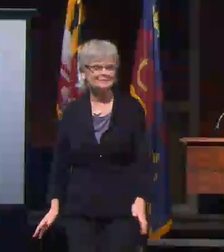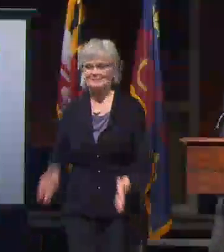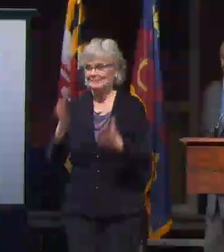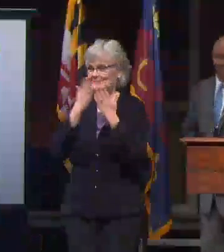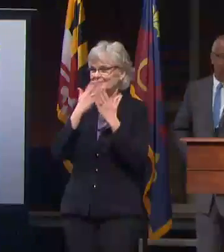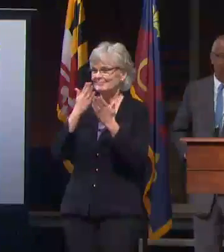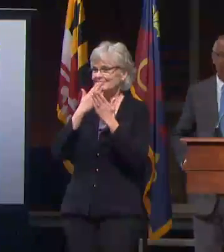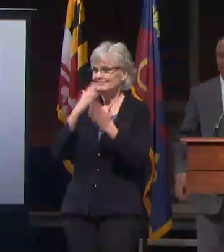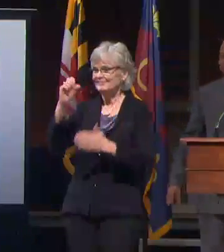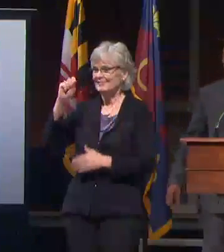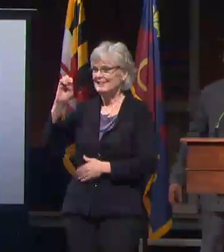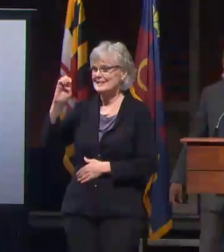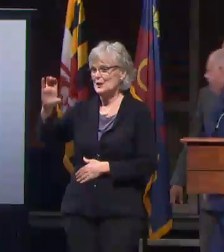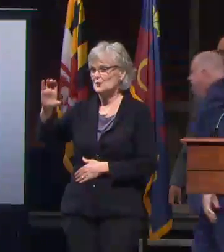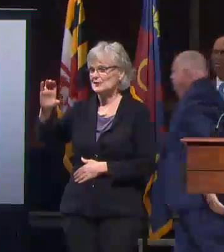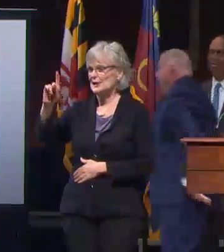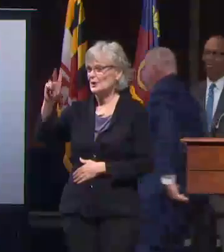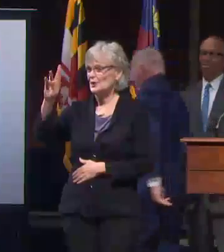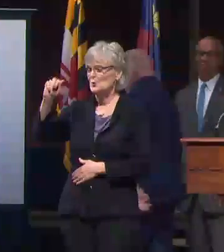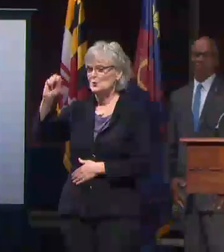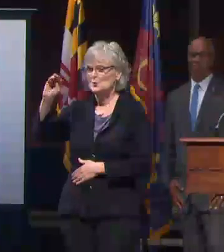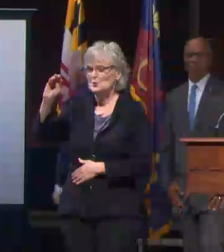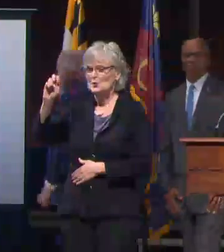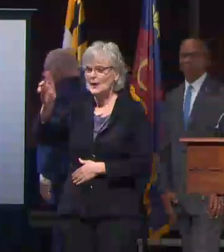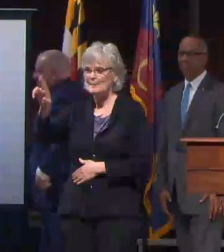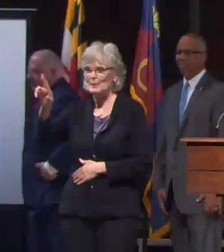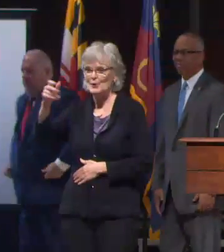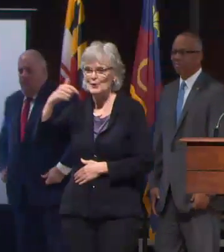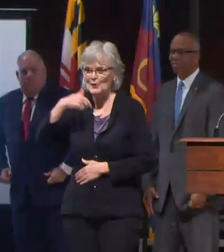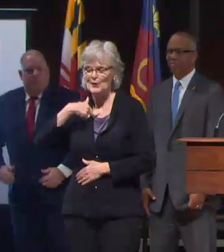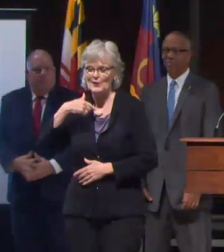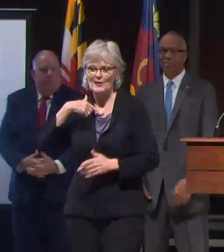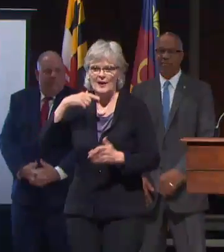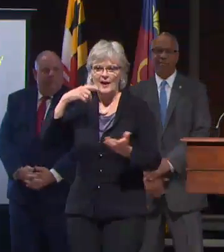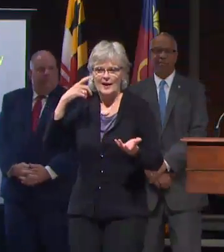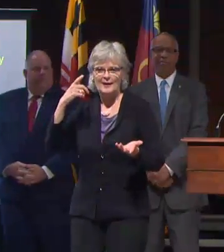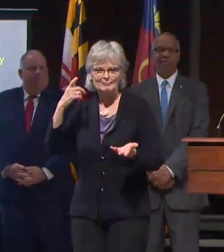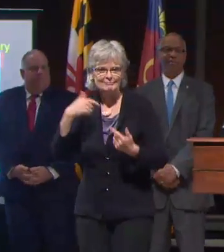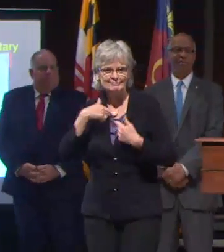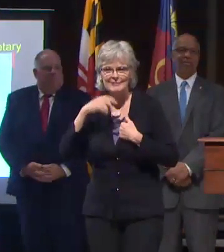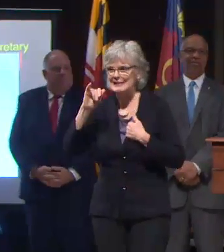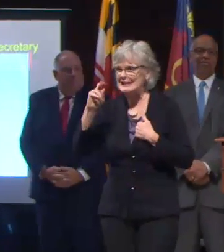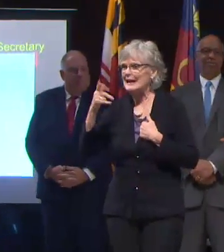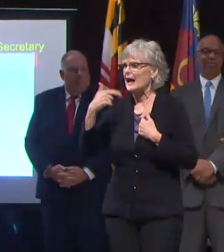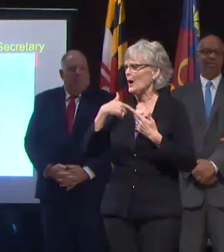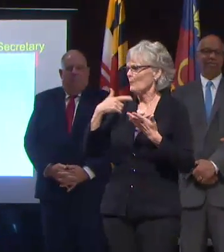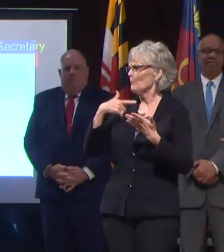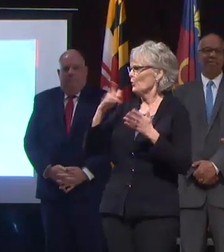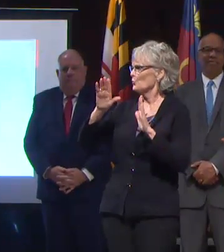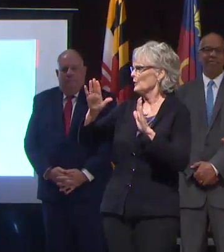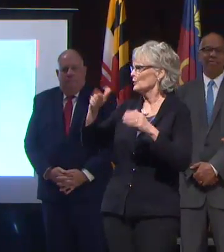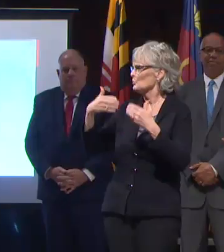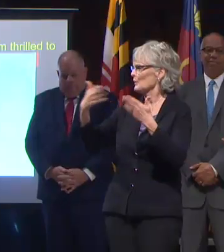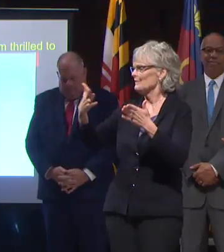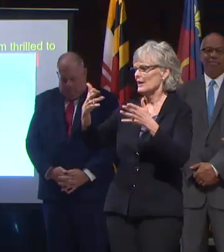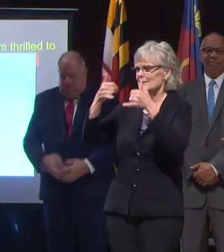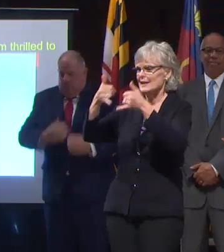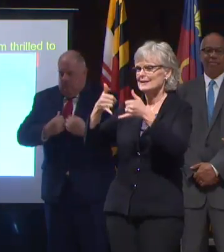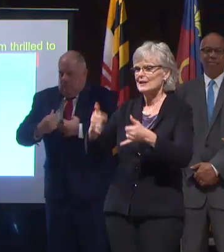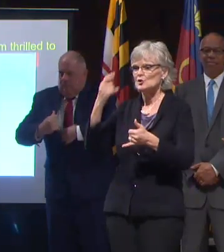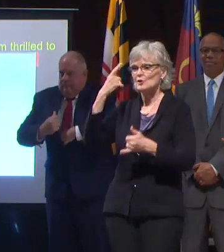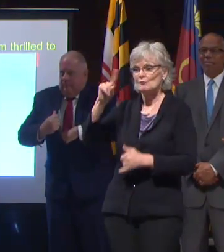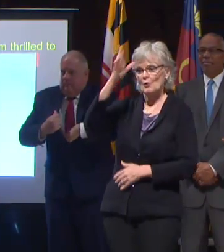Thank you, Secretary Kramer. I am Major General Singh, as Rona just said, and I'm thrilled to be able to present these citations to the